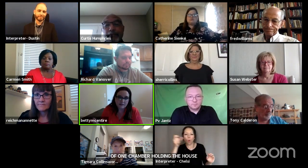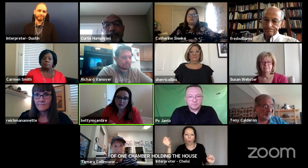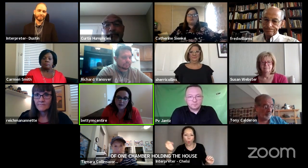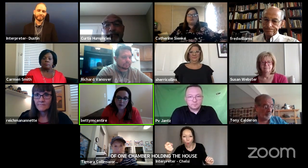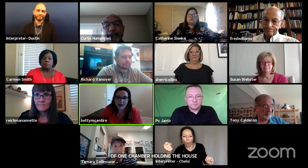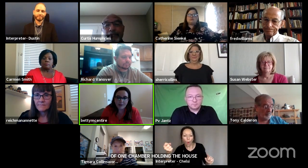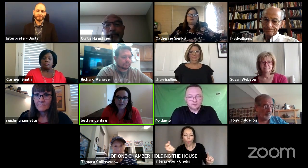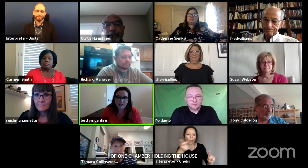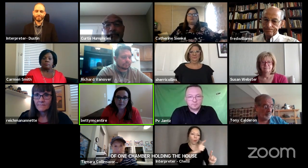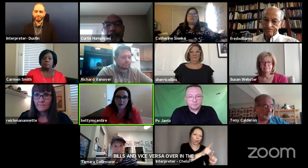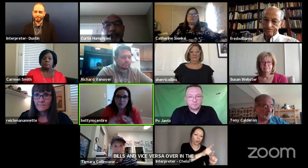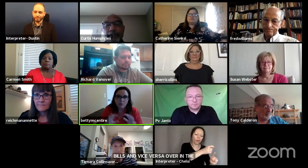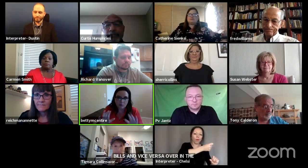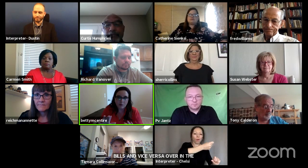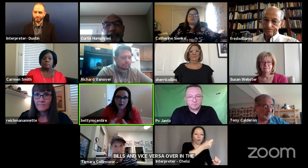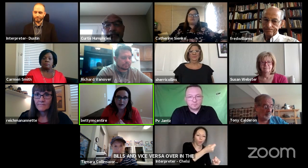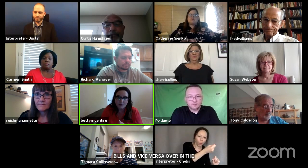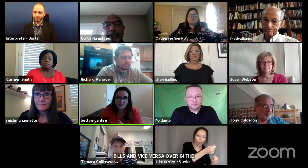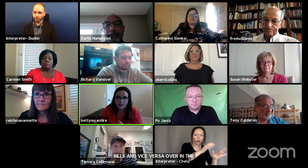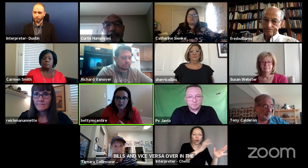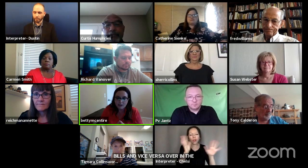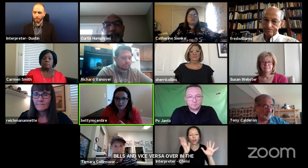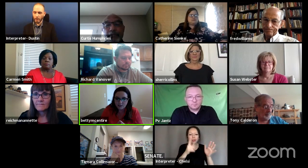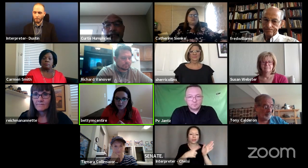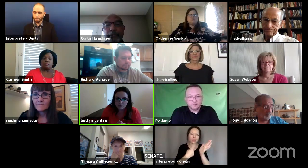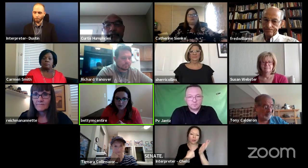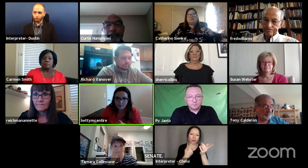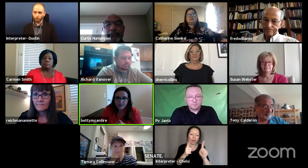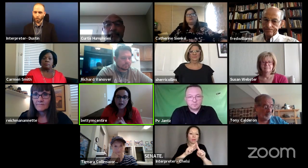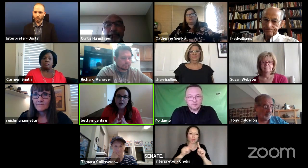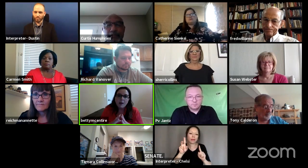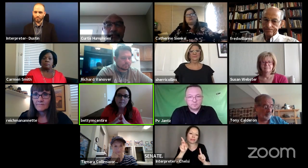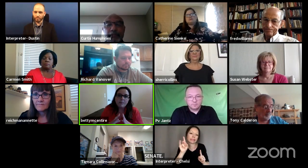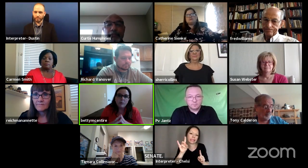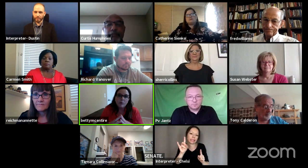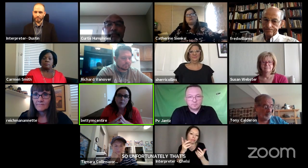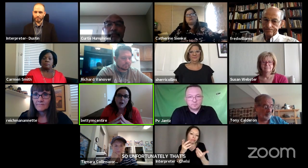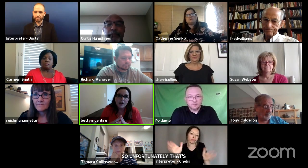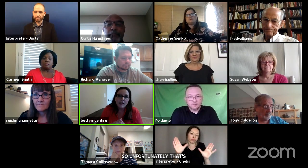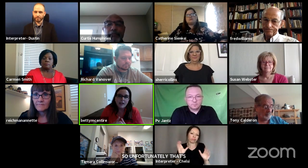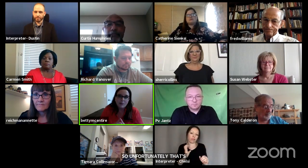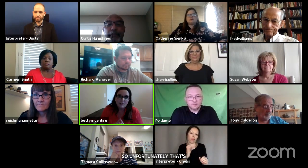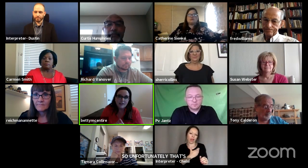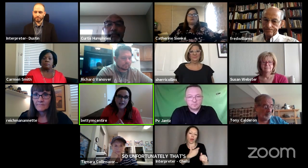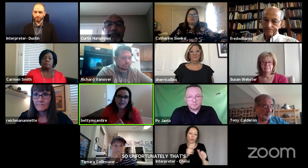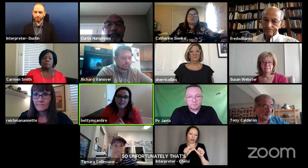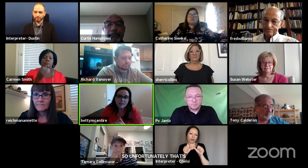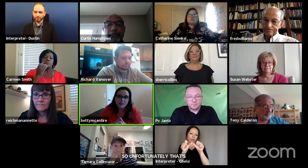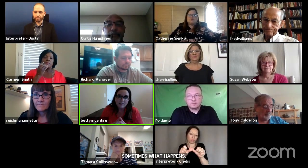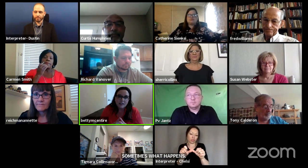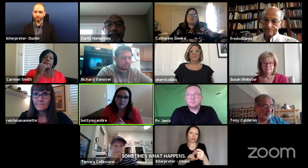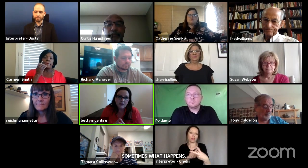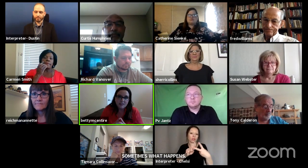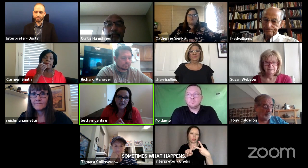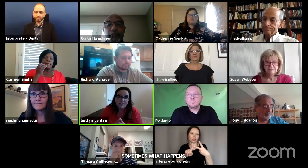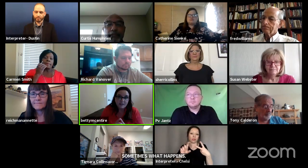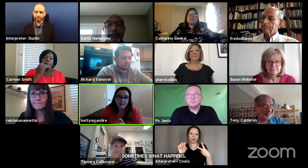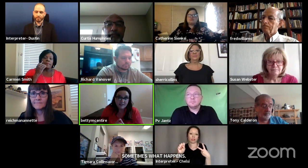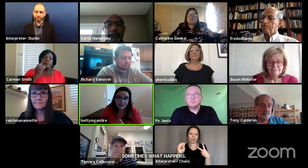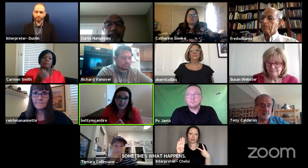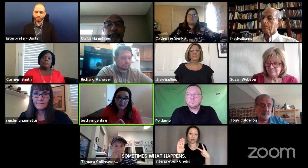that's sometimes what happens, but we were able to get our continuation bill. But we were unable to get Senate